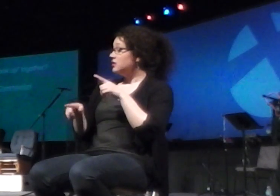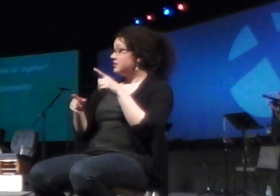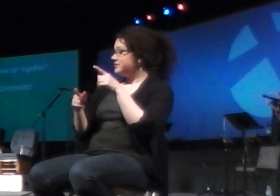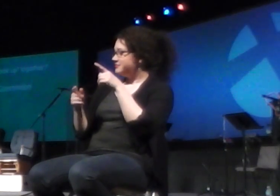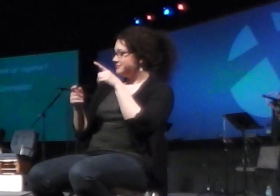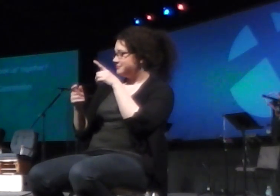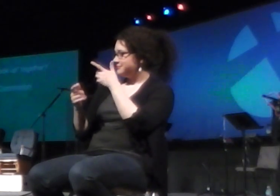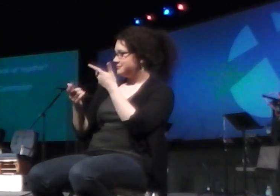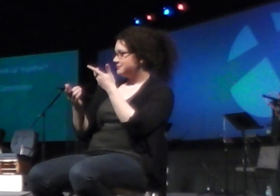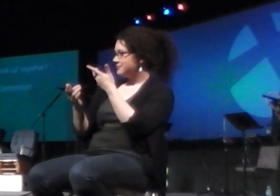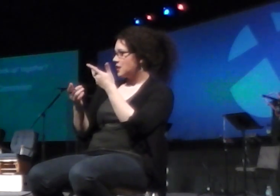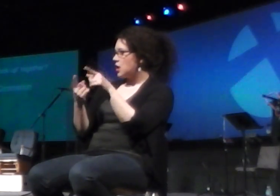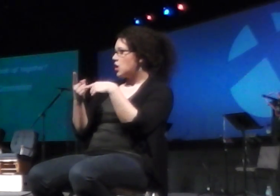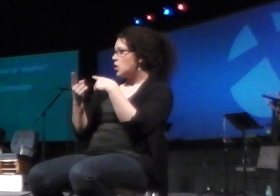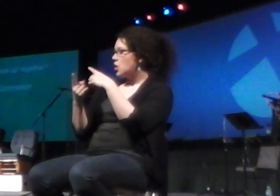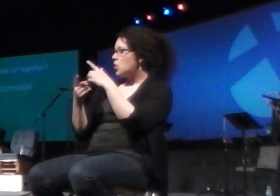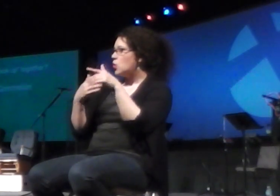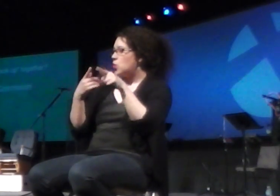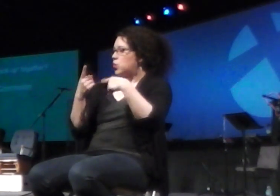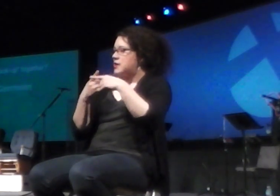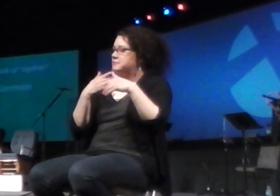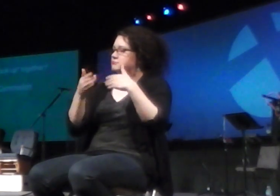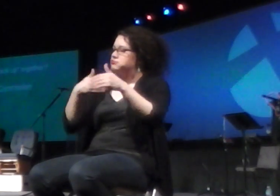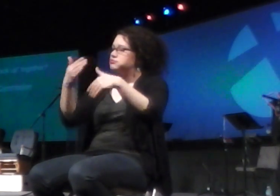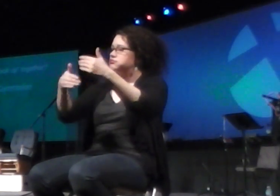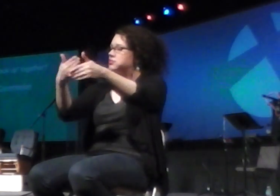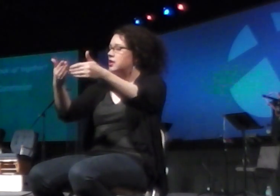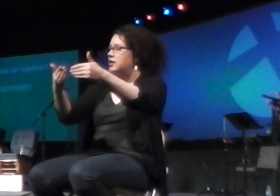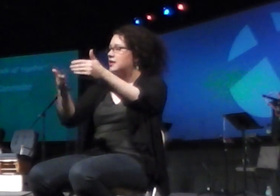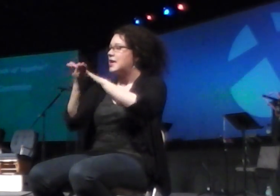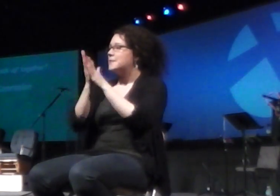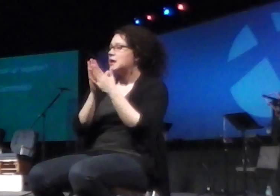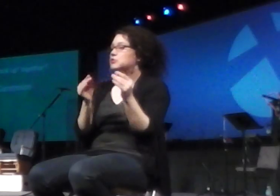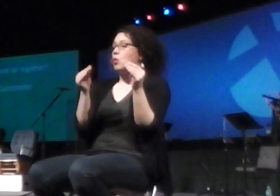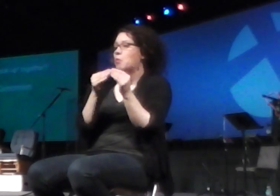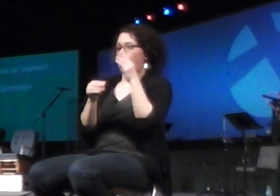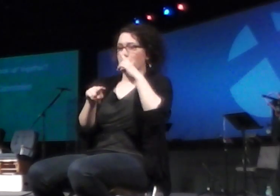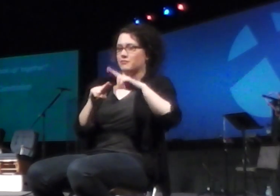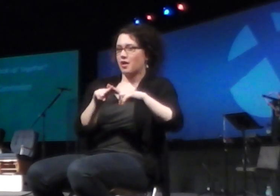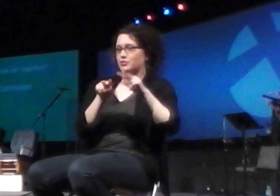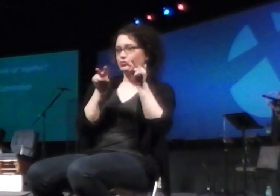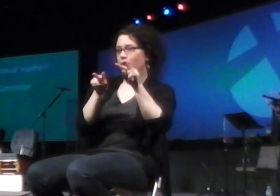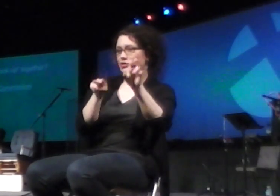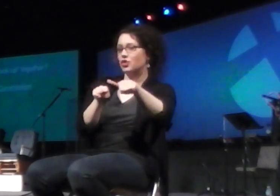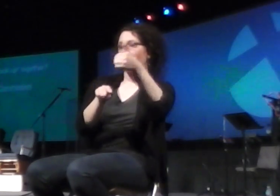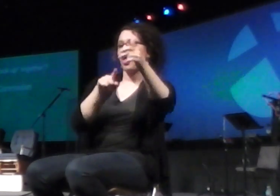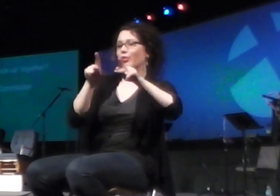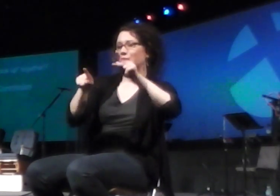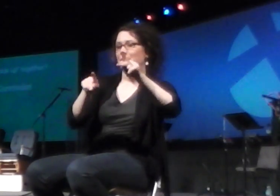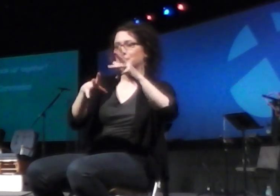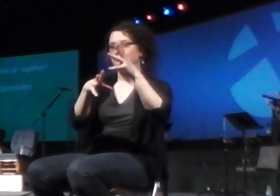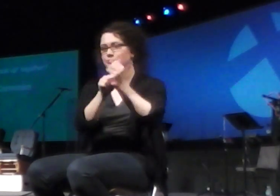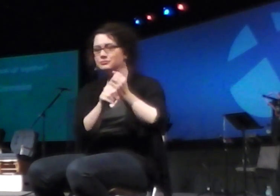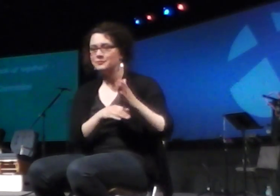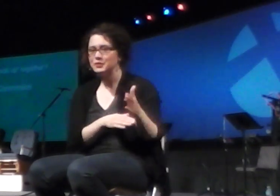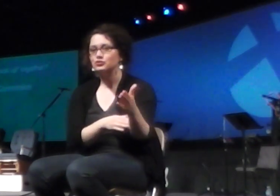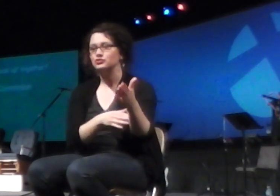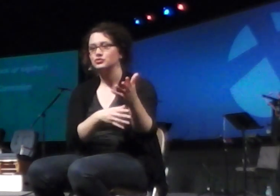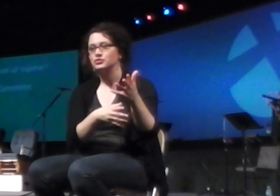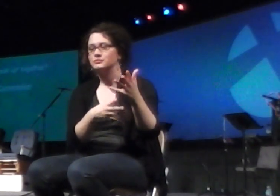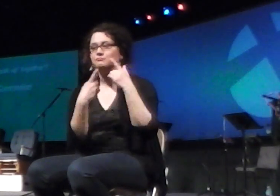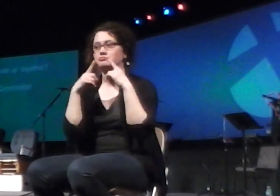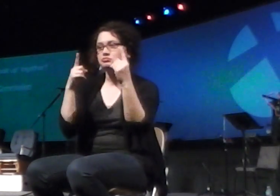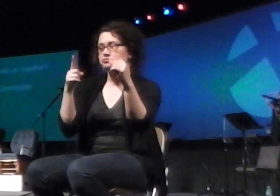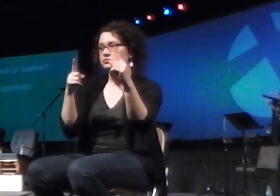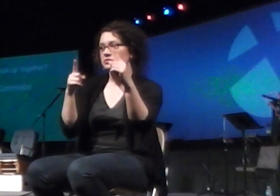more fun to watch someone else catch a fish. It actually, at a certain point, you've caught so many fish, you've caught a bazillion fish,